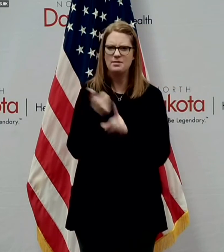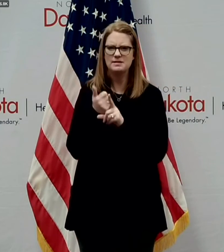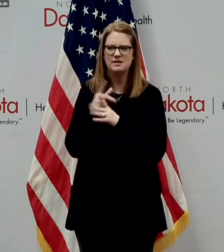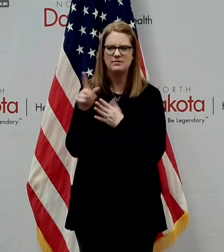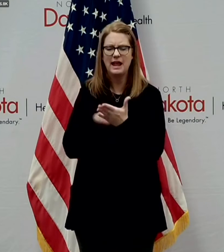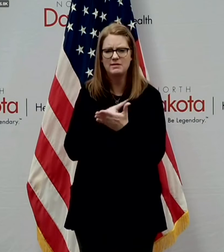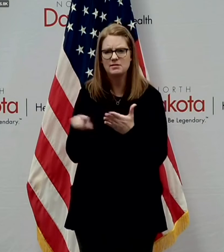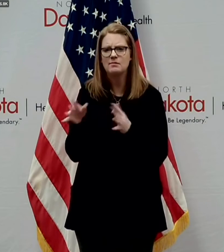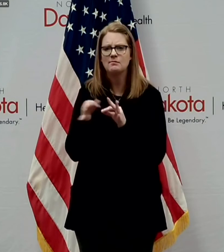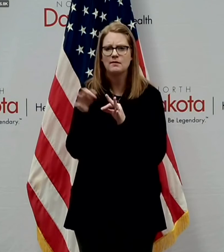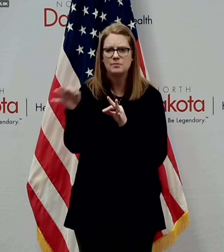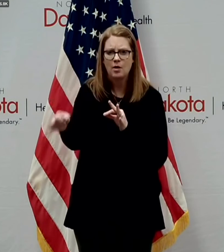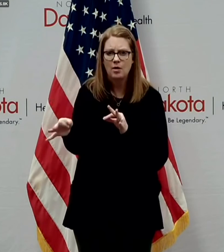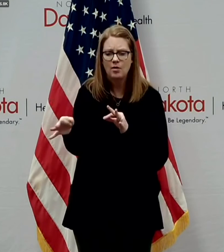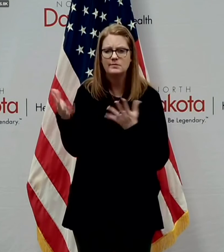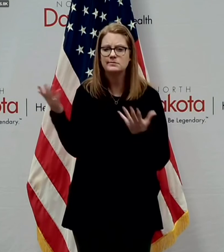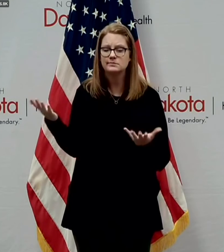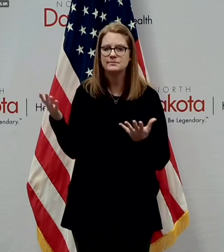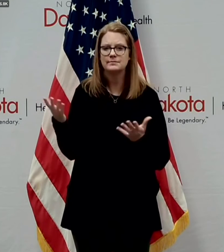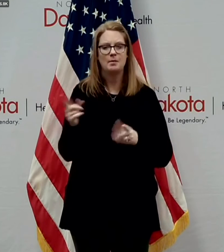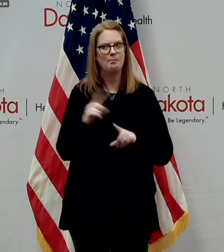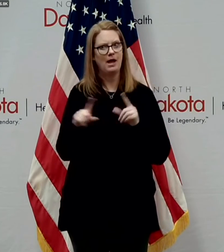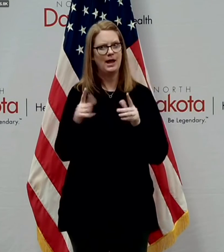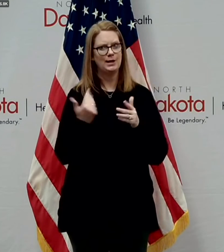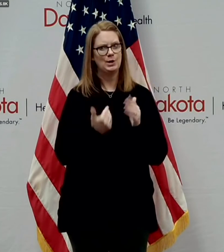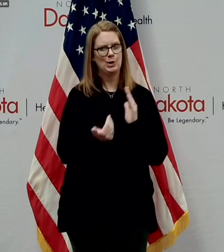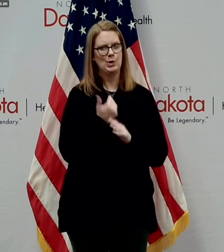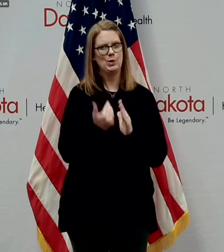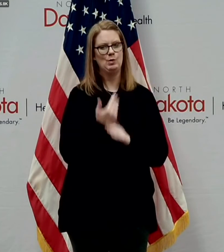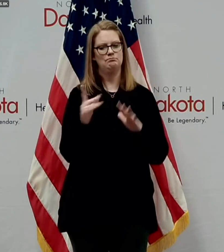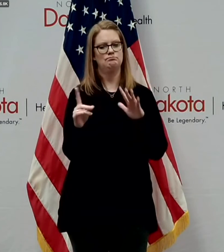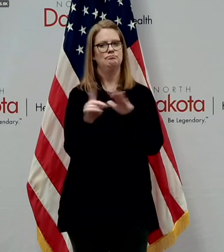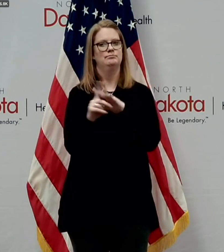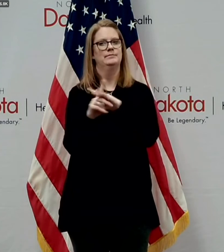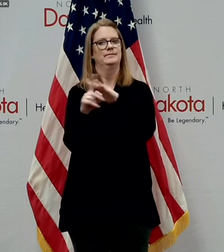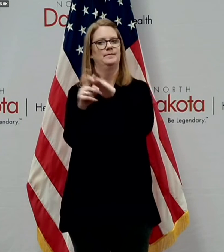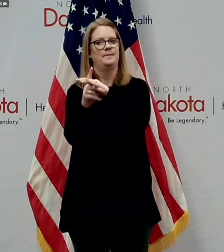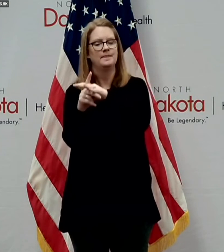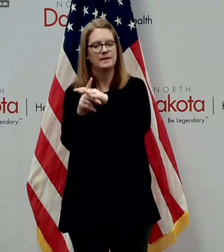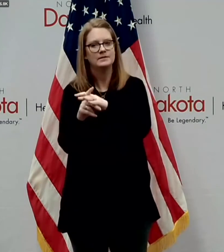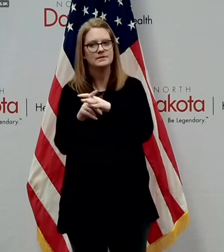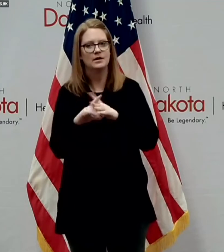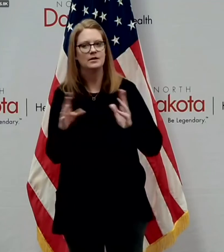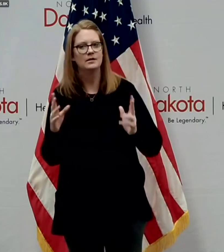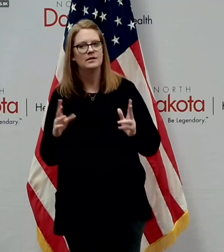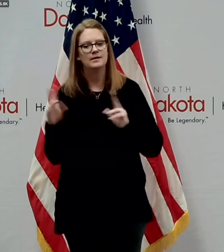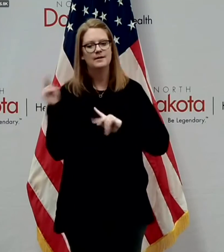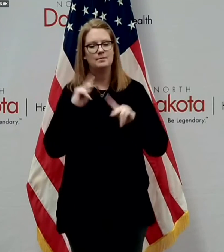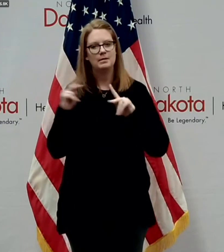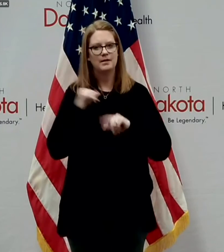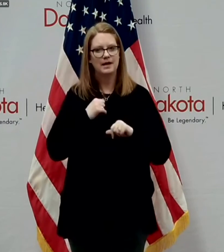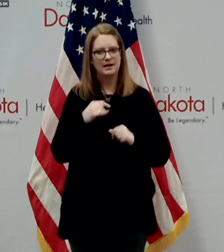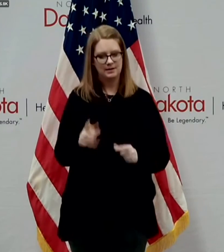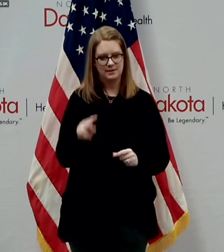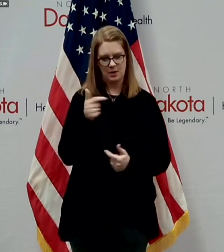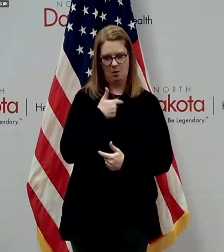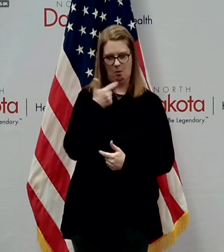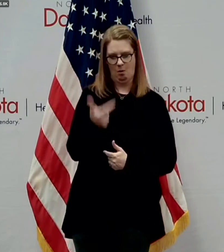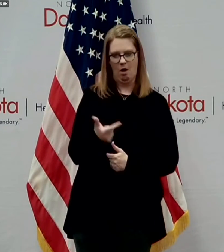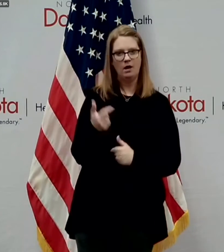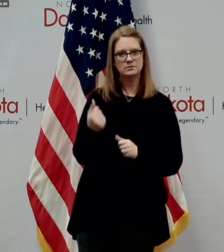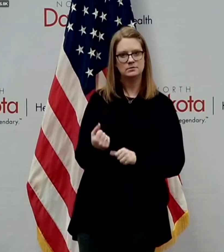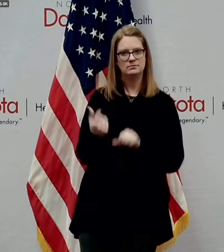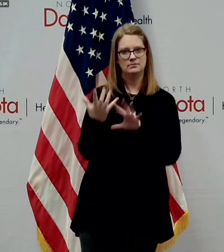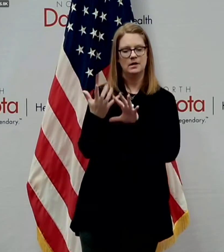But there's of course new things popping up all the time that have not stopped people from gathering, at least virtually. And the Social